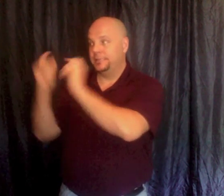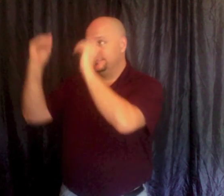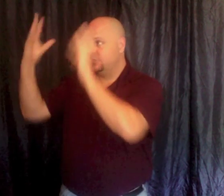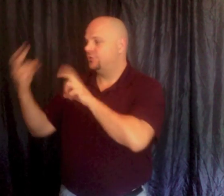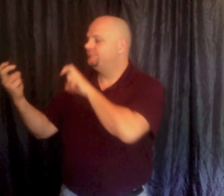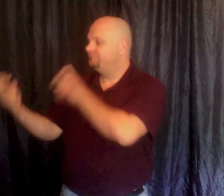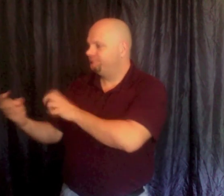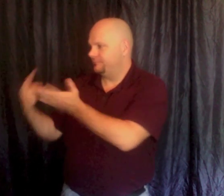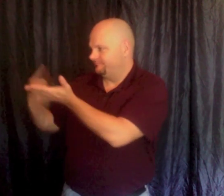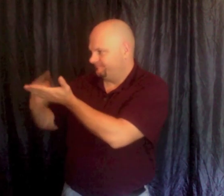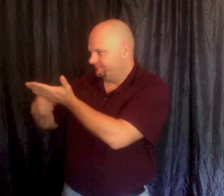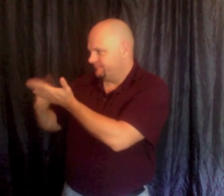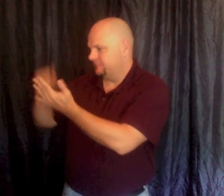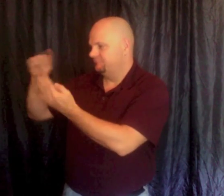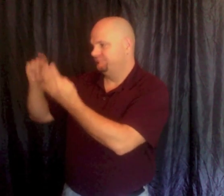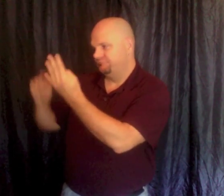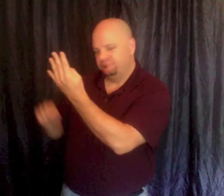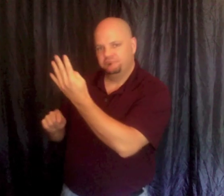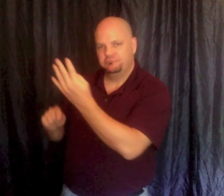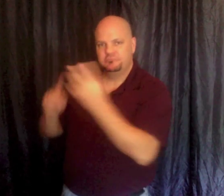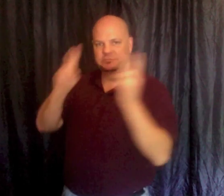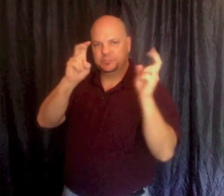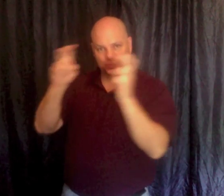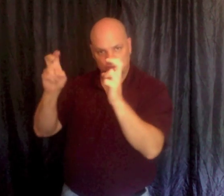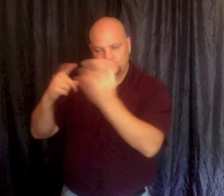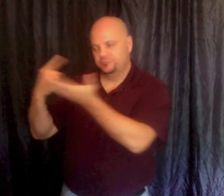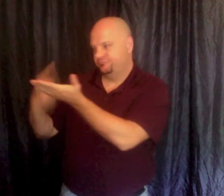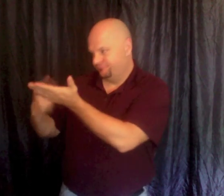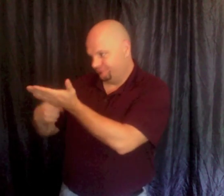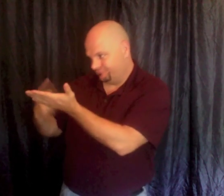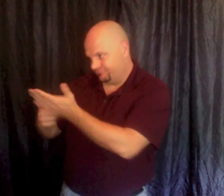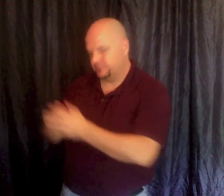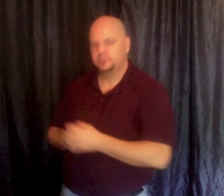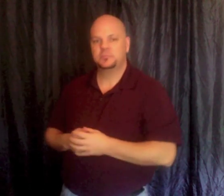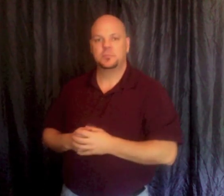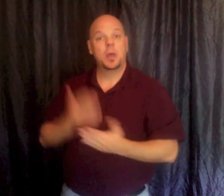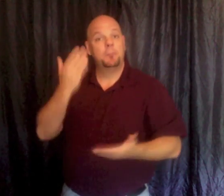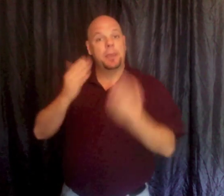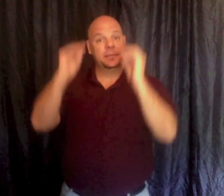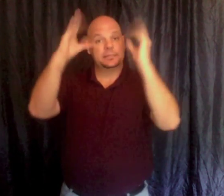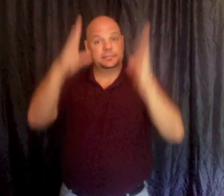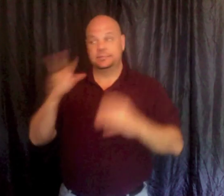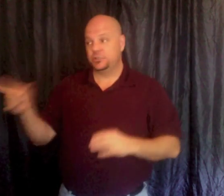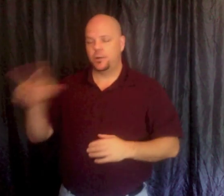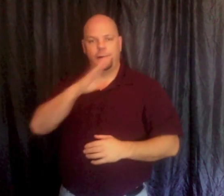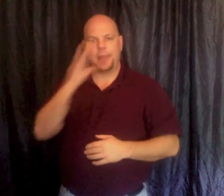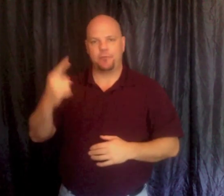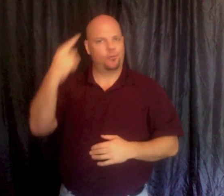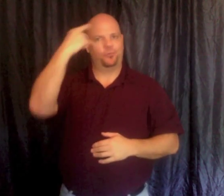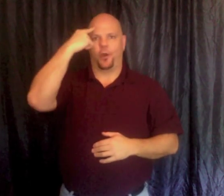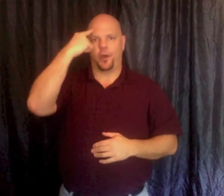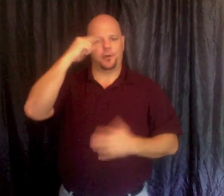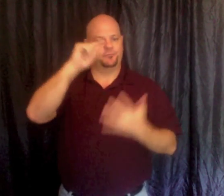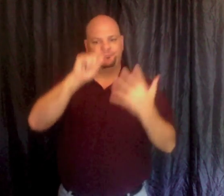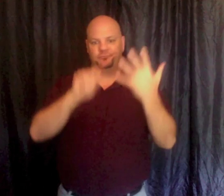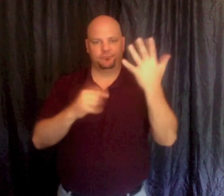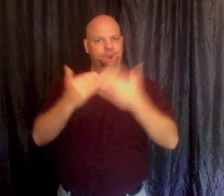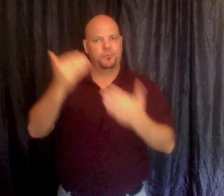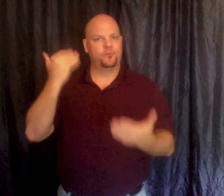kind of things. And you may be with a class and teacher that hasn't thought about these things before, and so you can start giving examples.